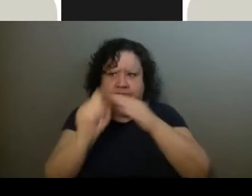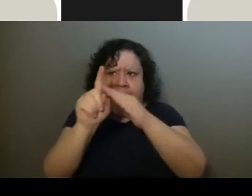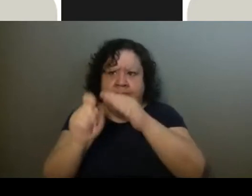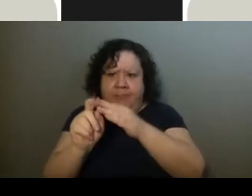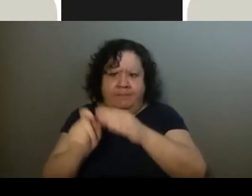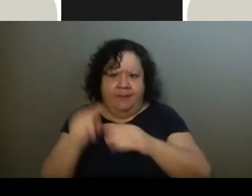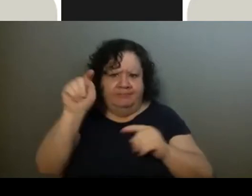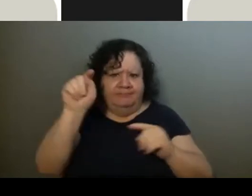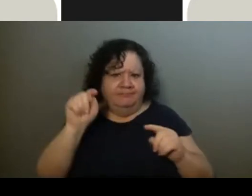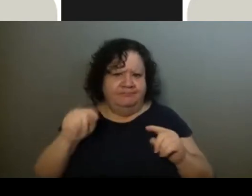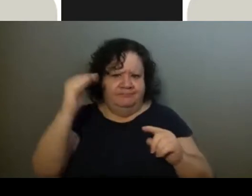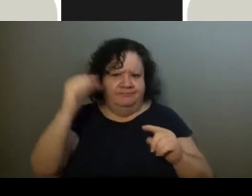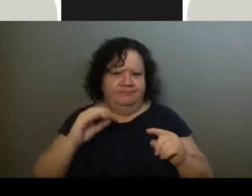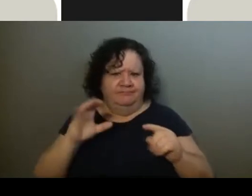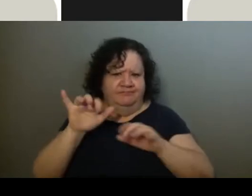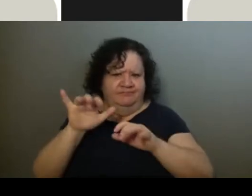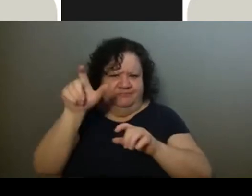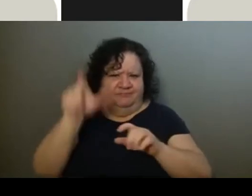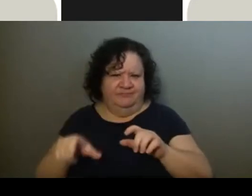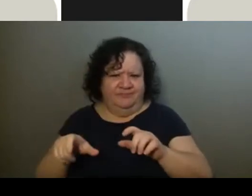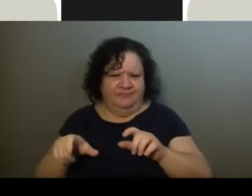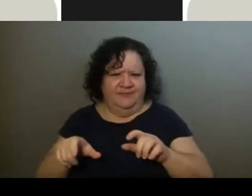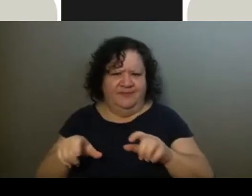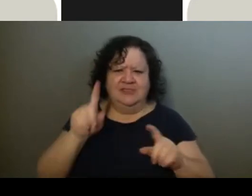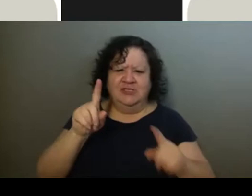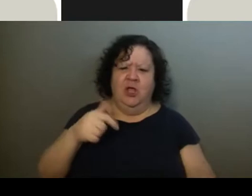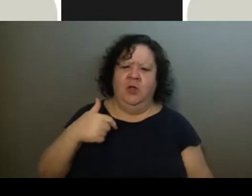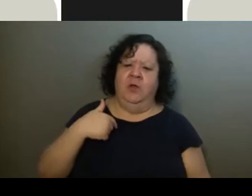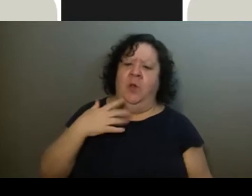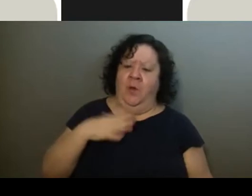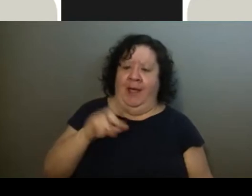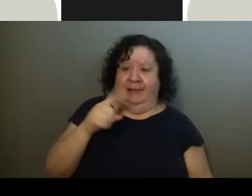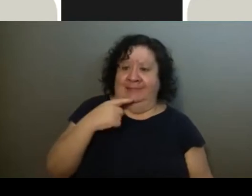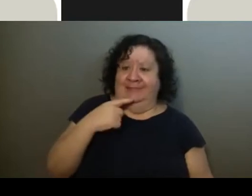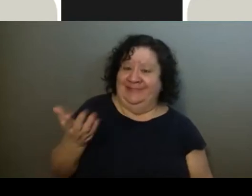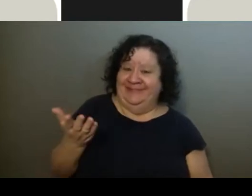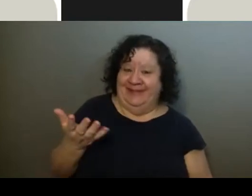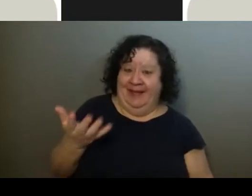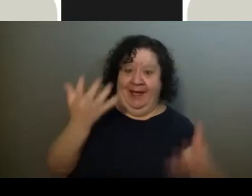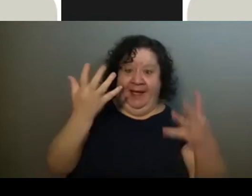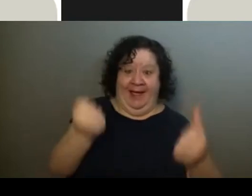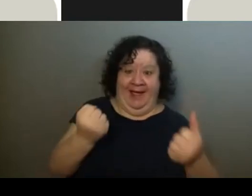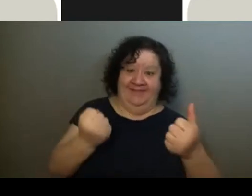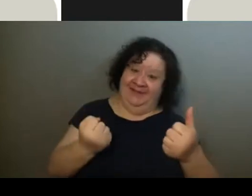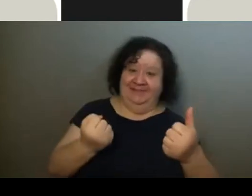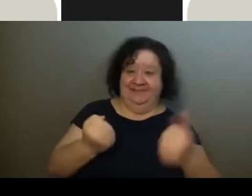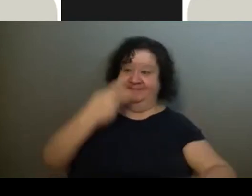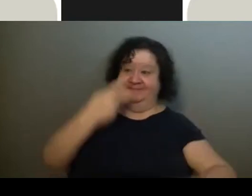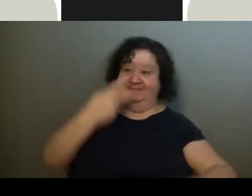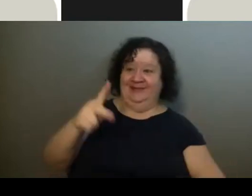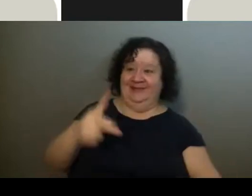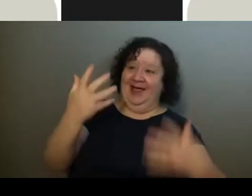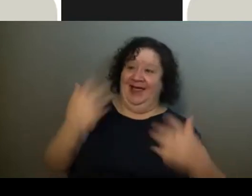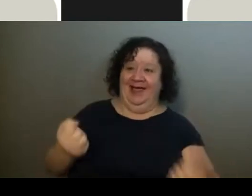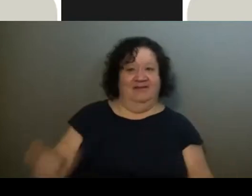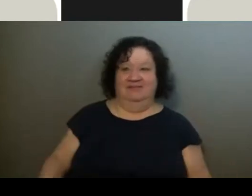prescriptions or recipes ready for any country or any specific moment. One thing that we must understand is that